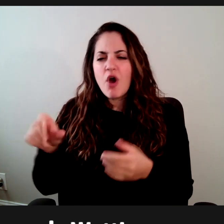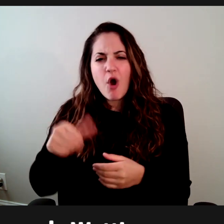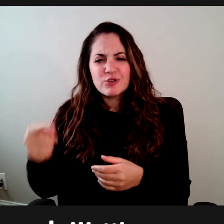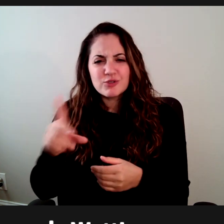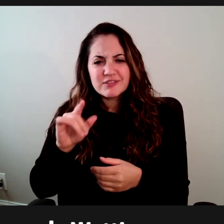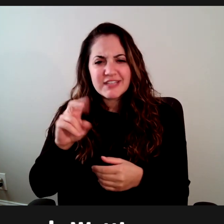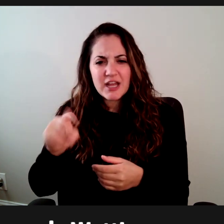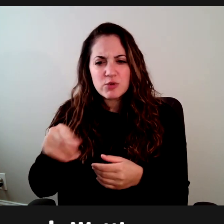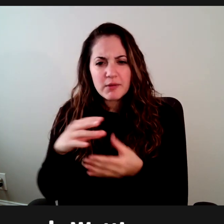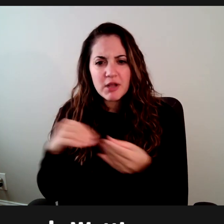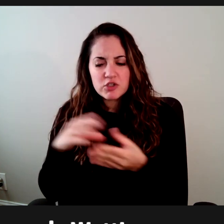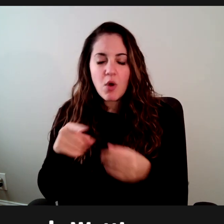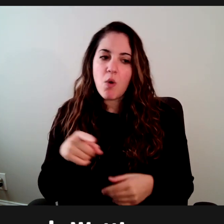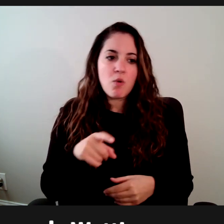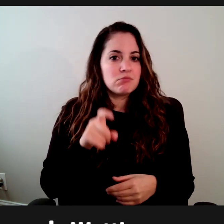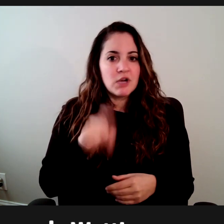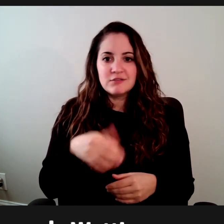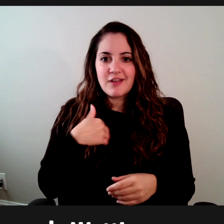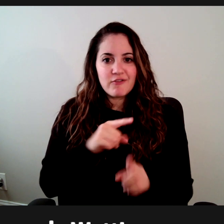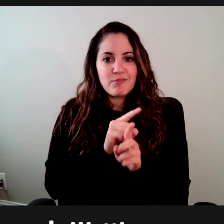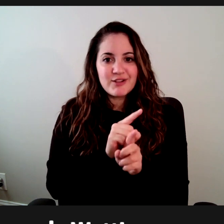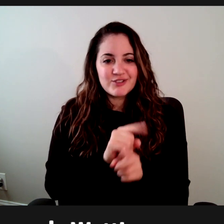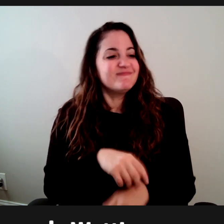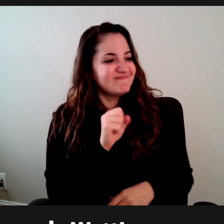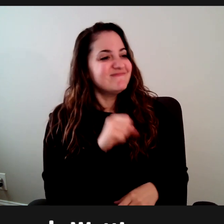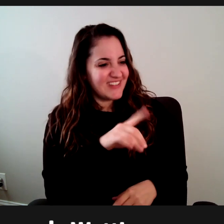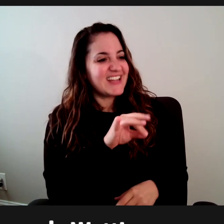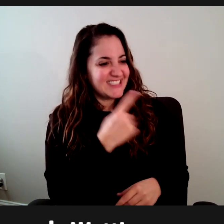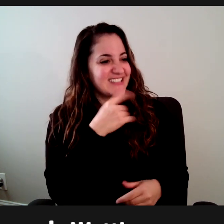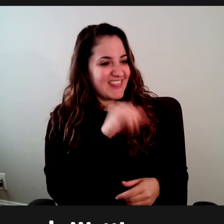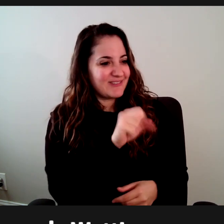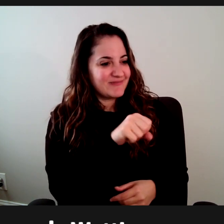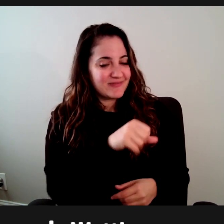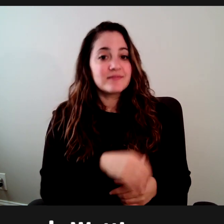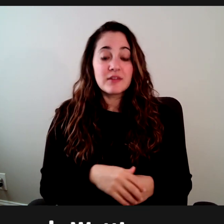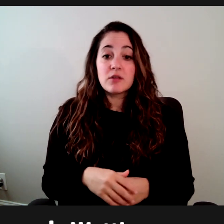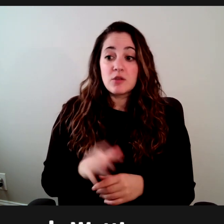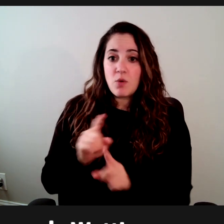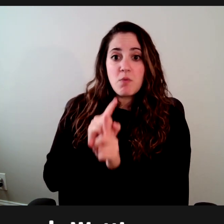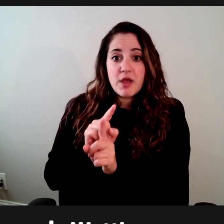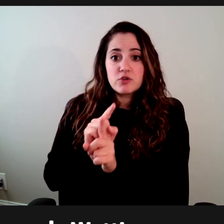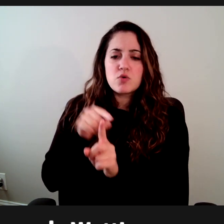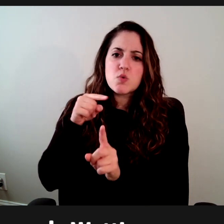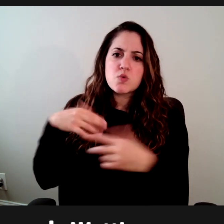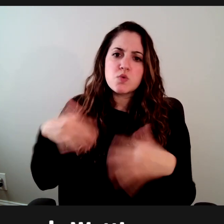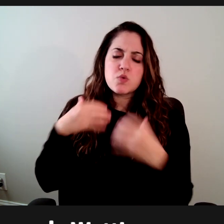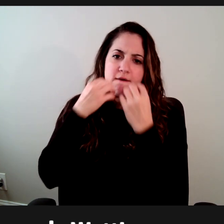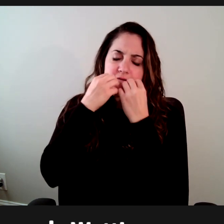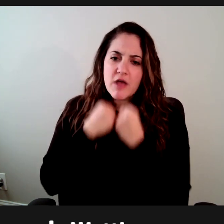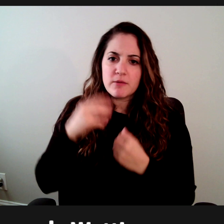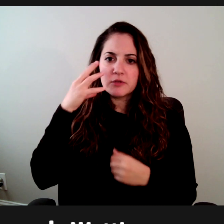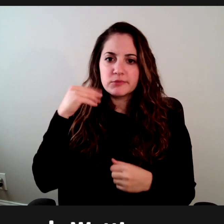research. And I think that one of the other things you said was like, you definitely need a mentor. And I did. I did. And that